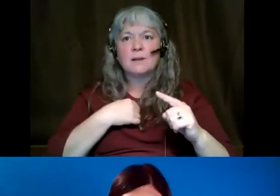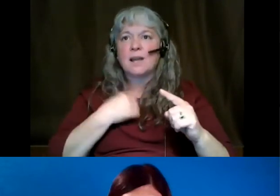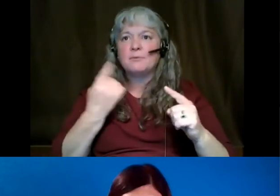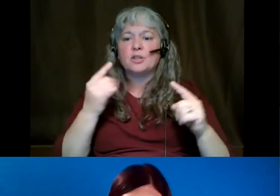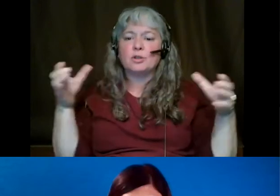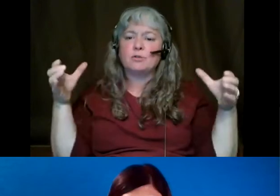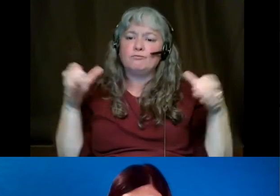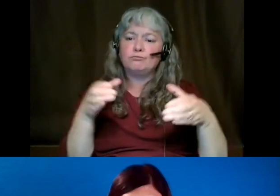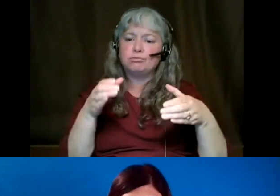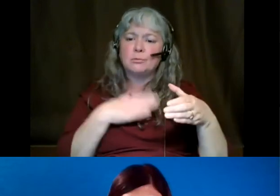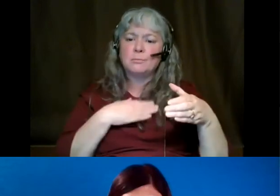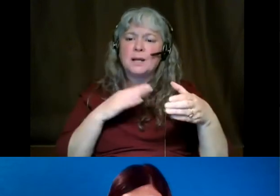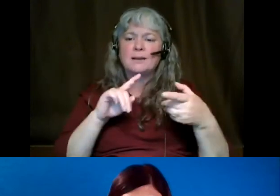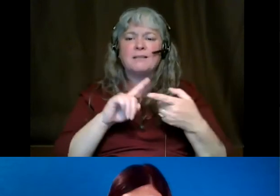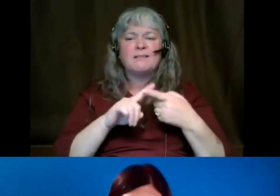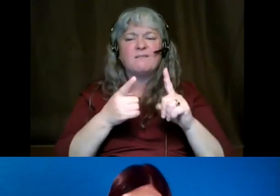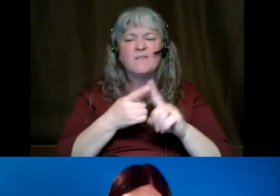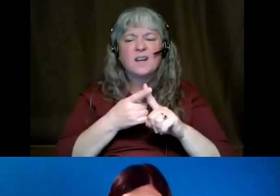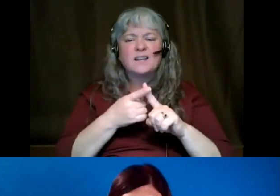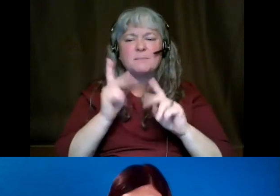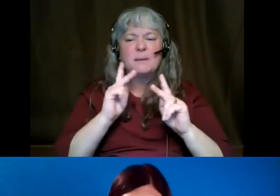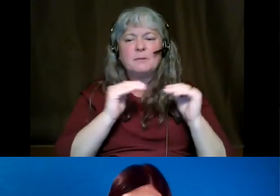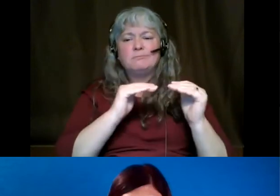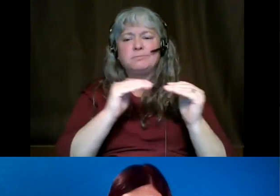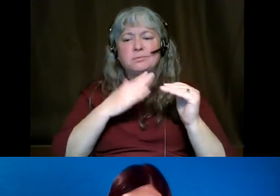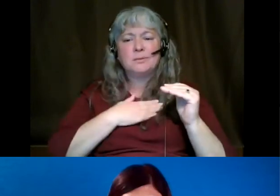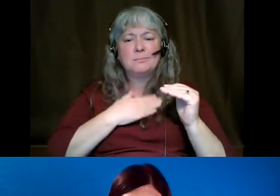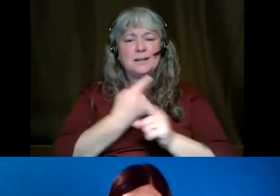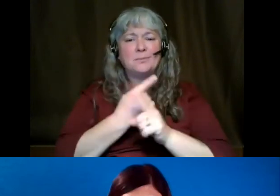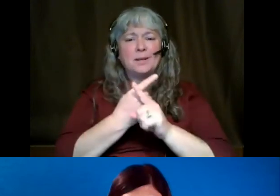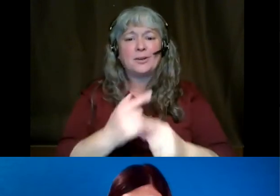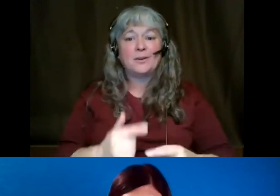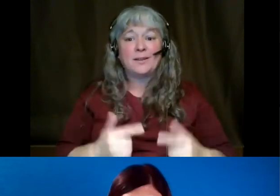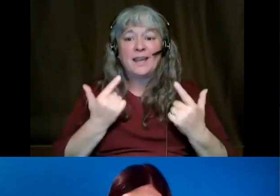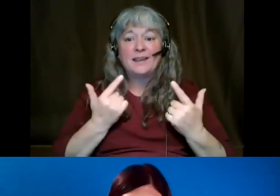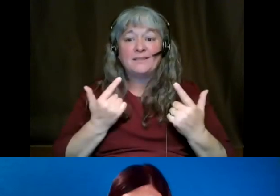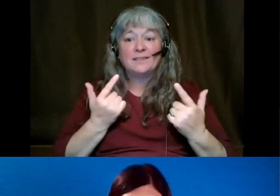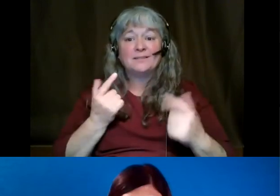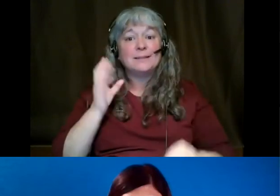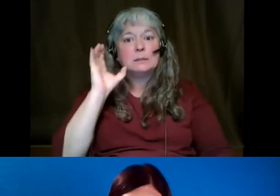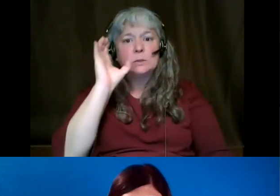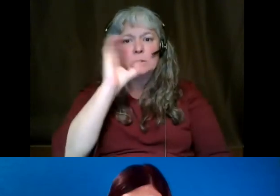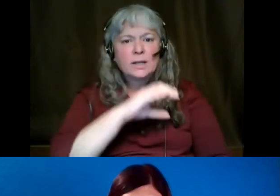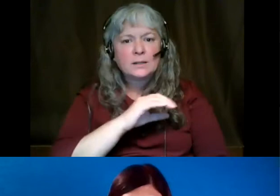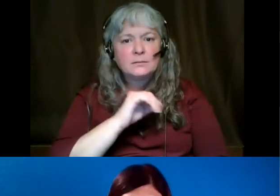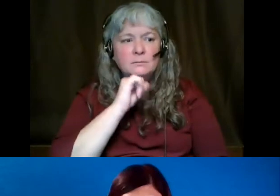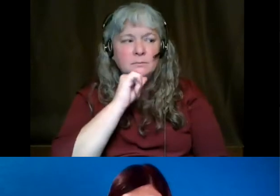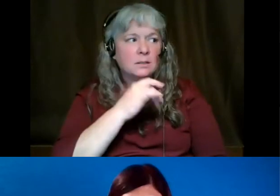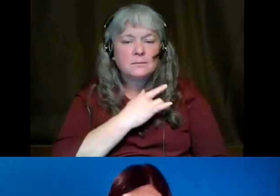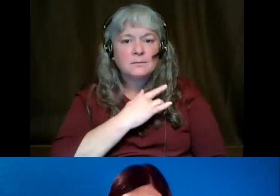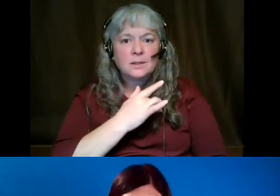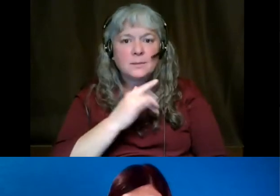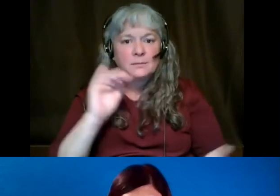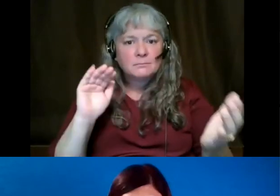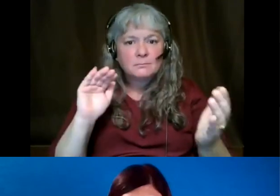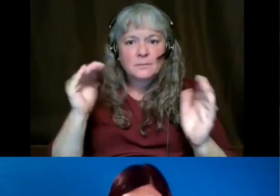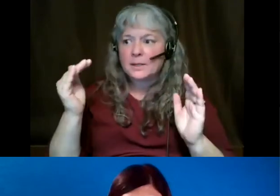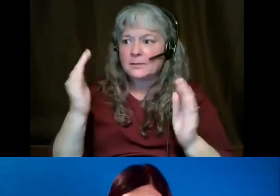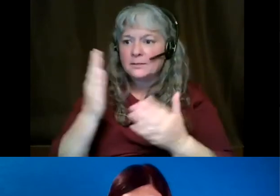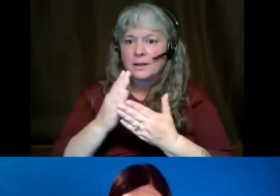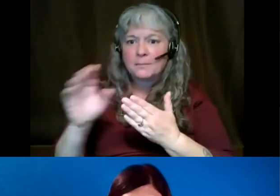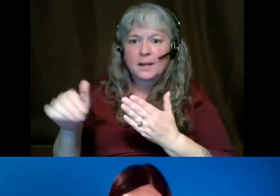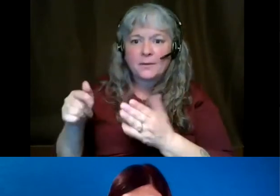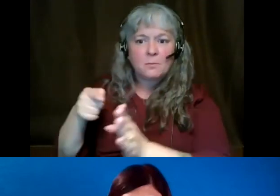with the rest of my peers, that my day-to-day life is strange. Like it's unusual compared to some of my